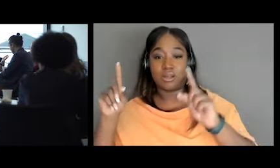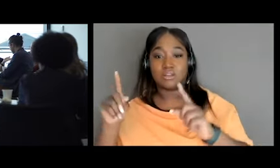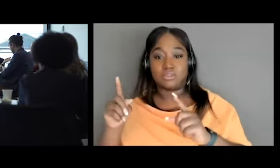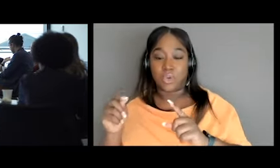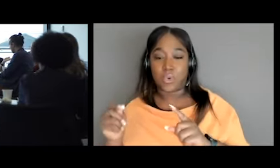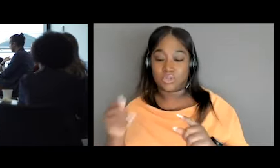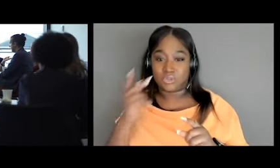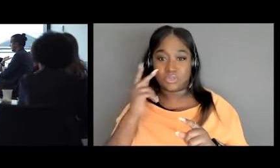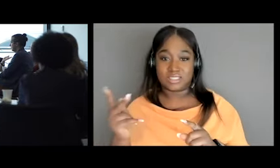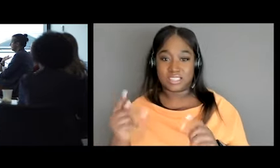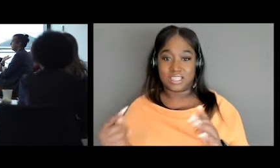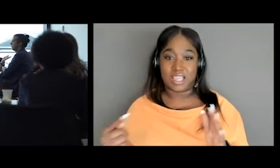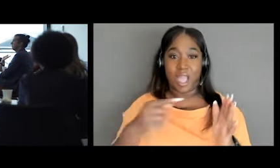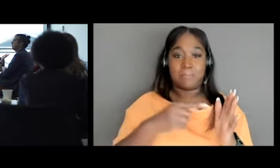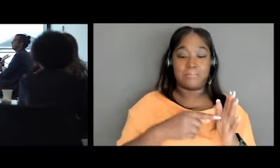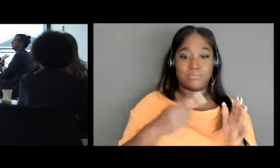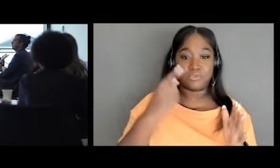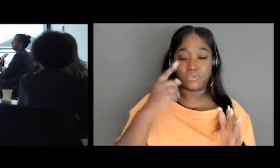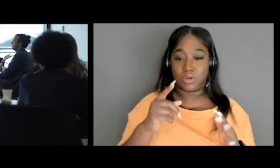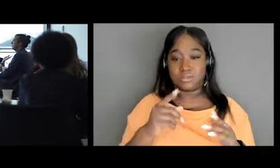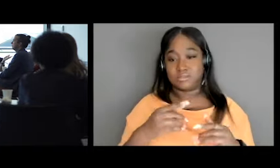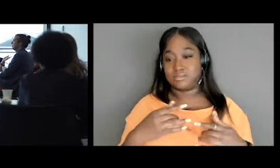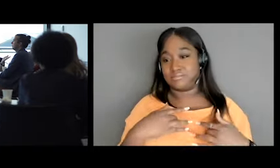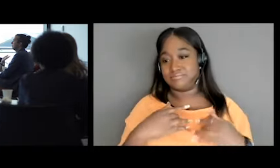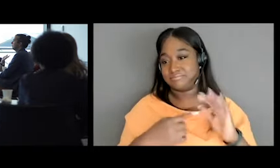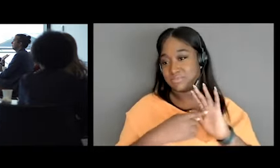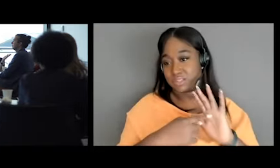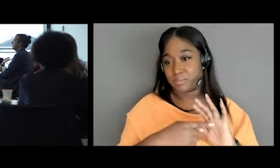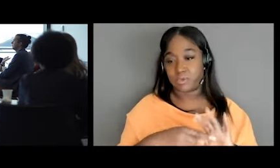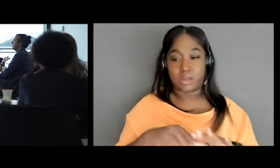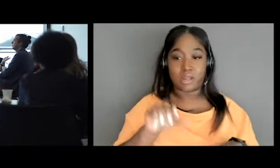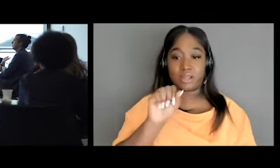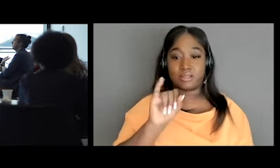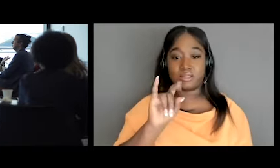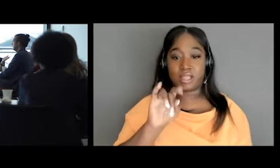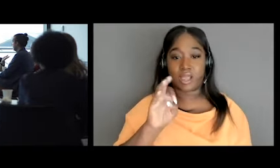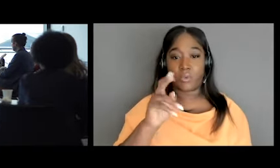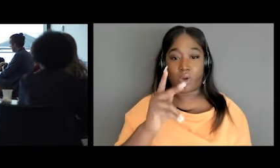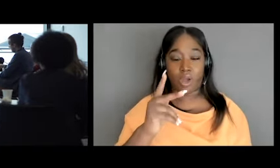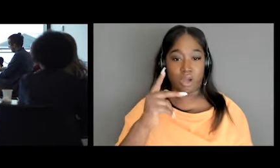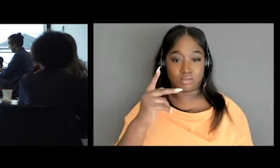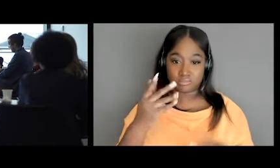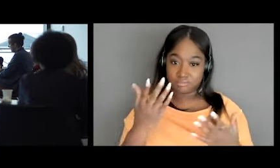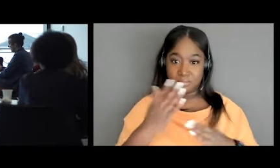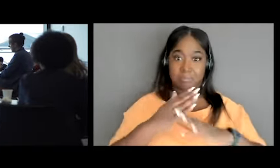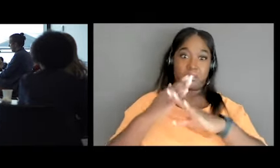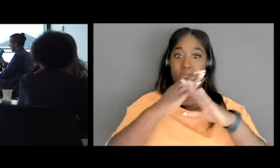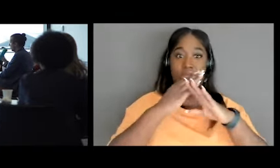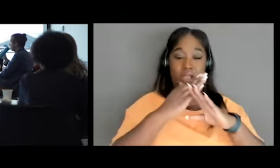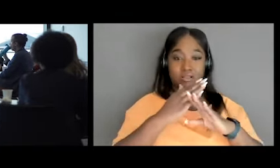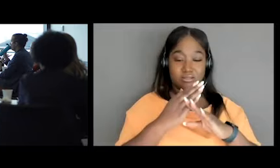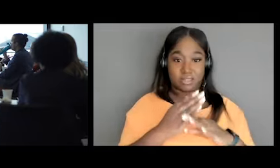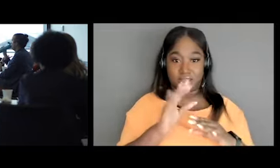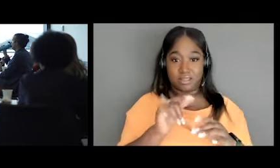is maybe a sidewalk. Like it would have to be actively blocked for you to not have it. And at the other extreme,